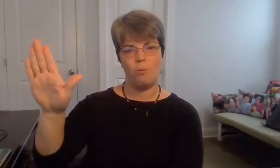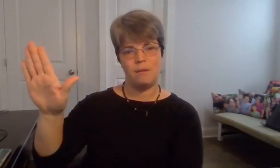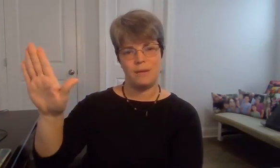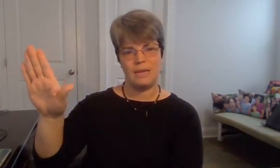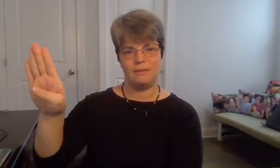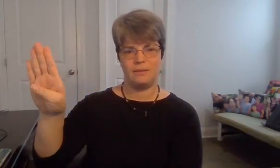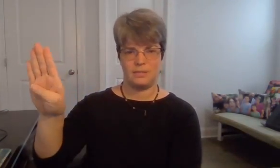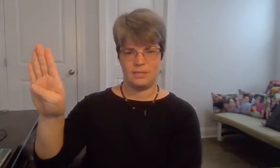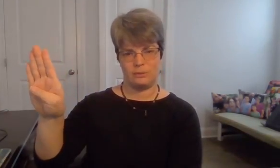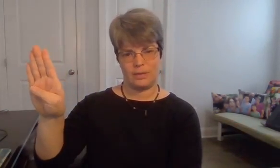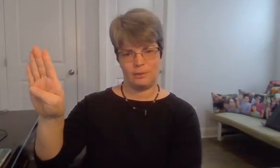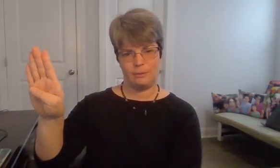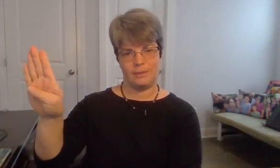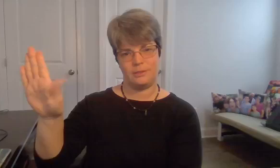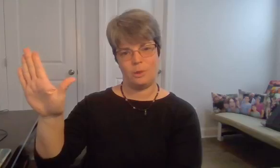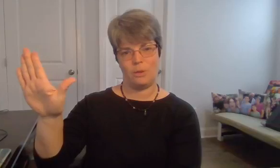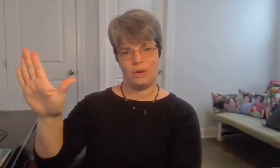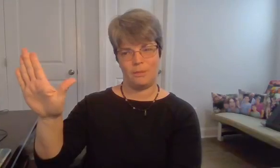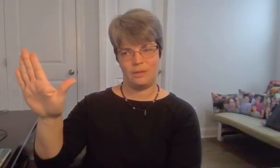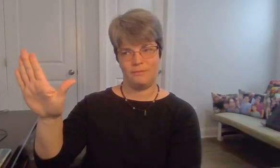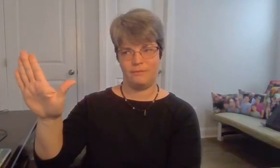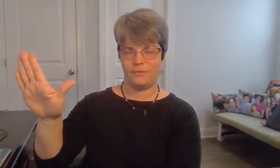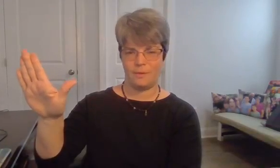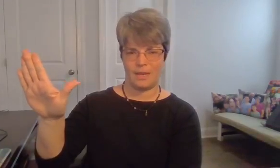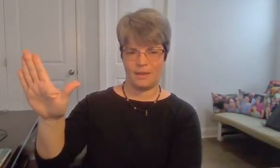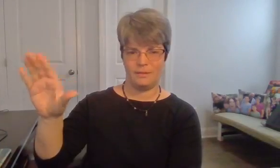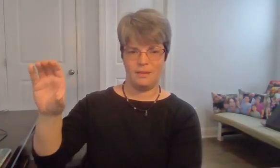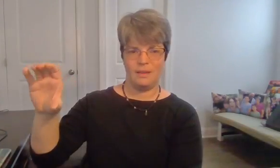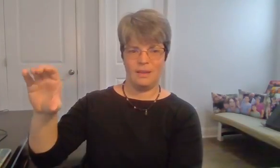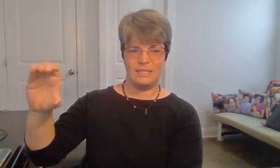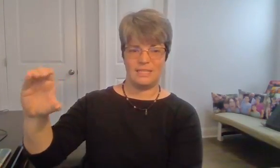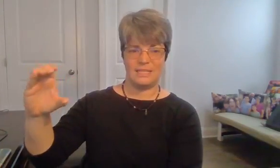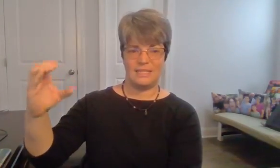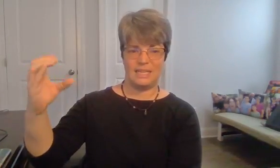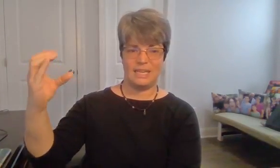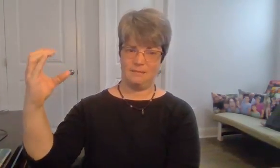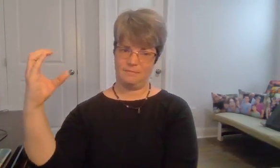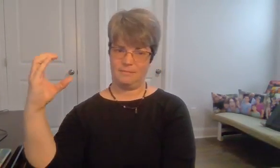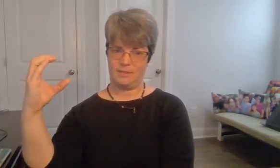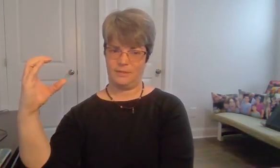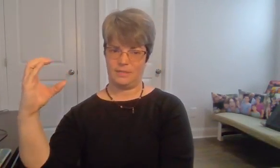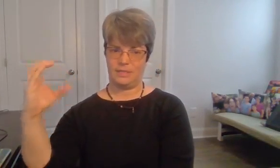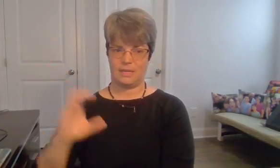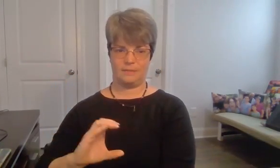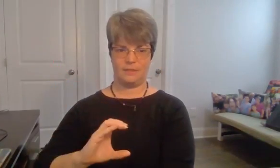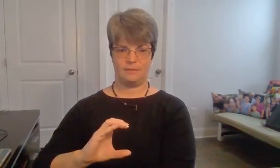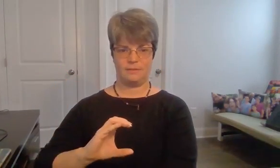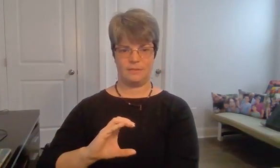open B because this is a regular B. So you open it up with the thumb out. This is a C. If you can see that here,